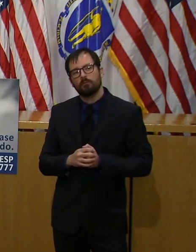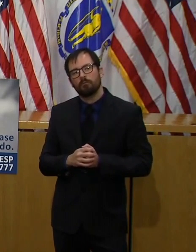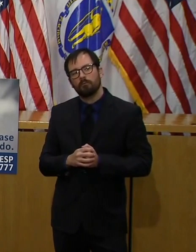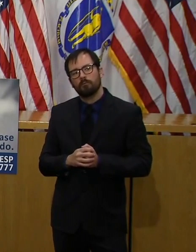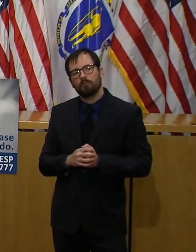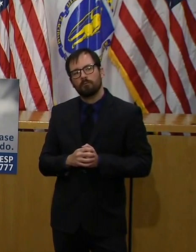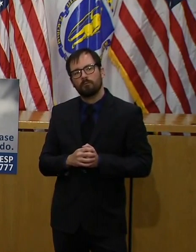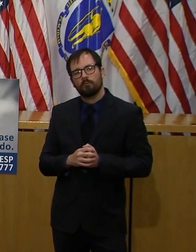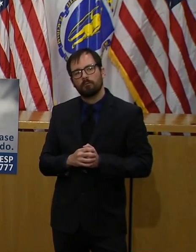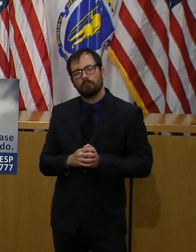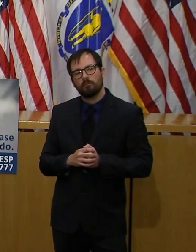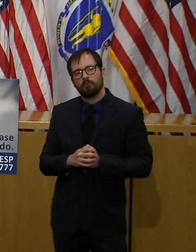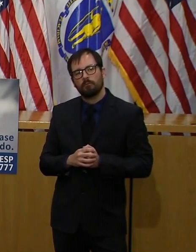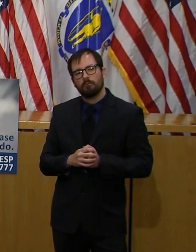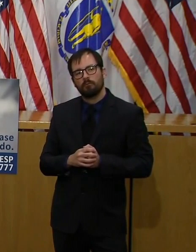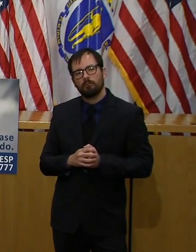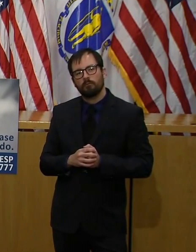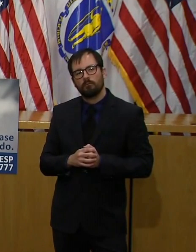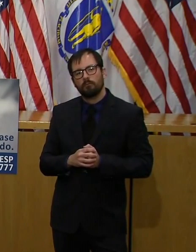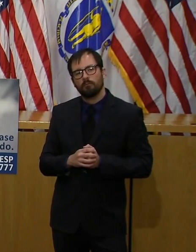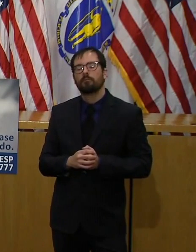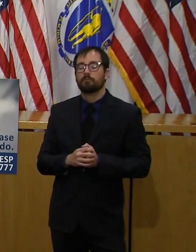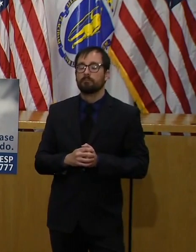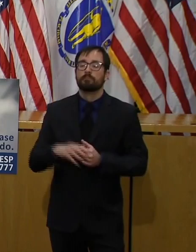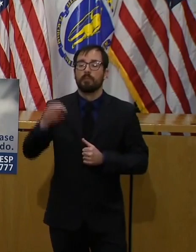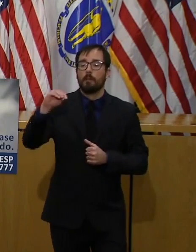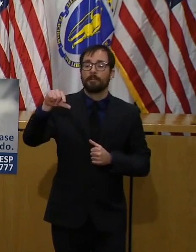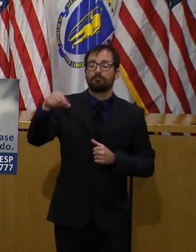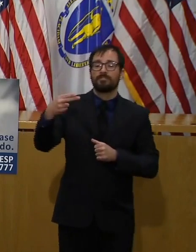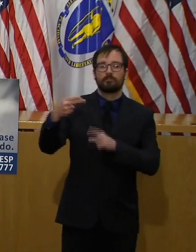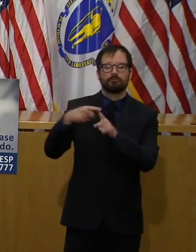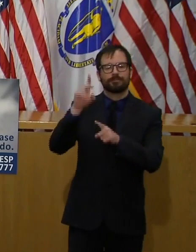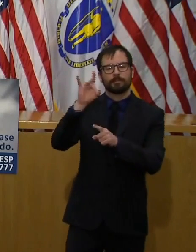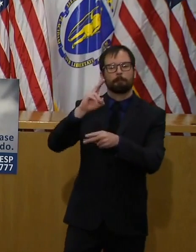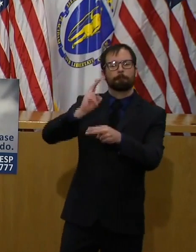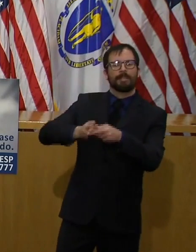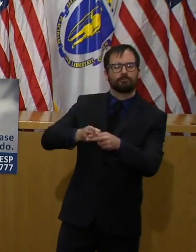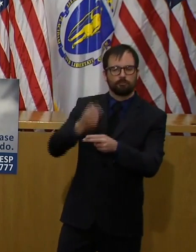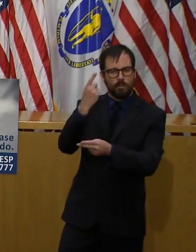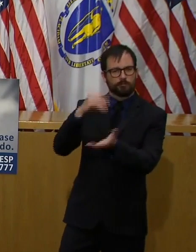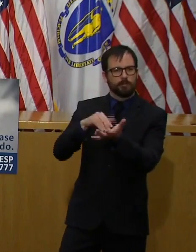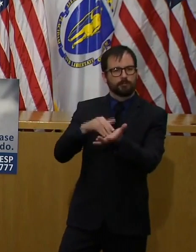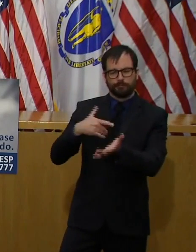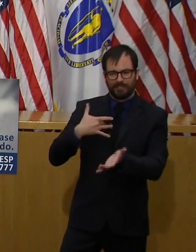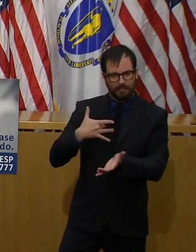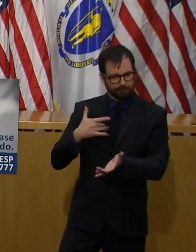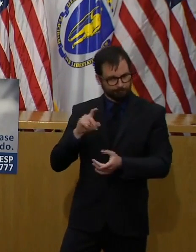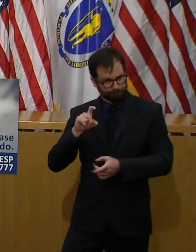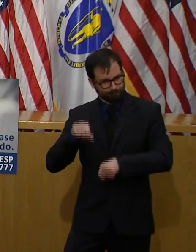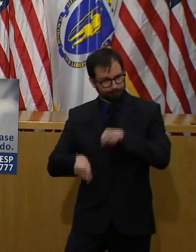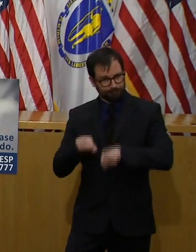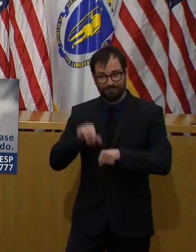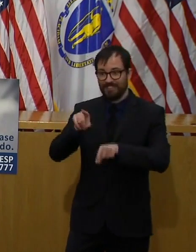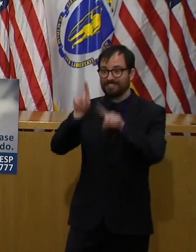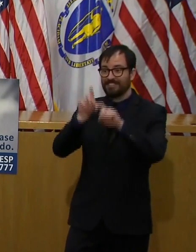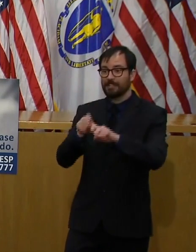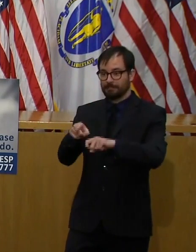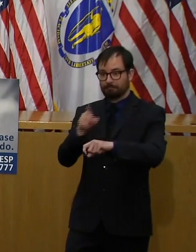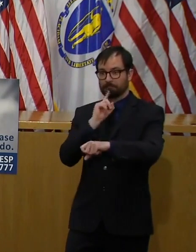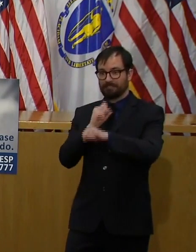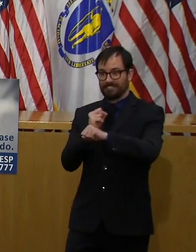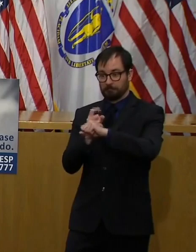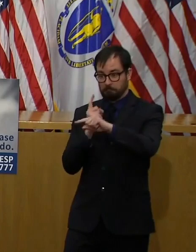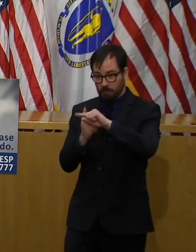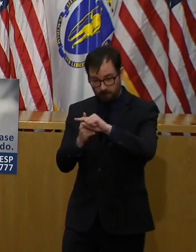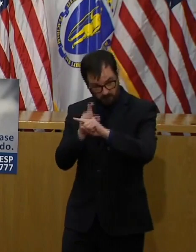Because they're false positives or false negatives? Well, the example we gave was that a patient they thought had COVID from all the symptoms,